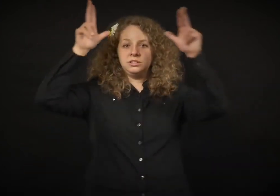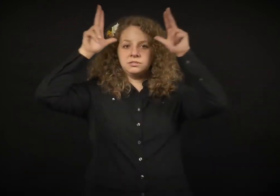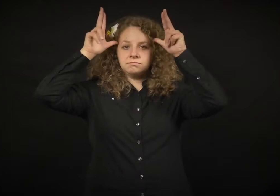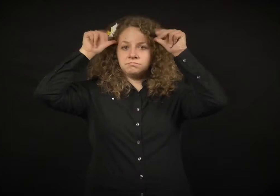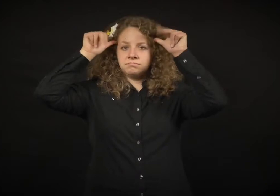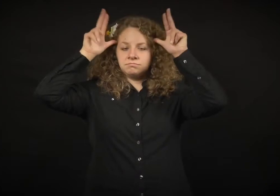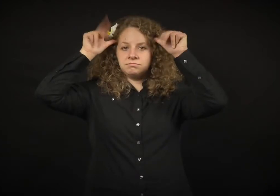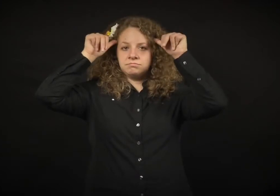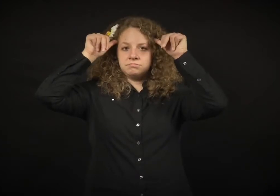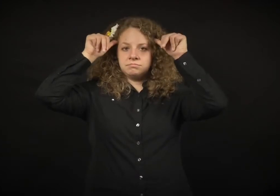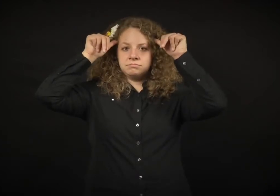Horse,